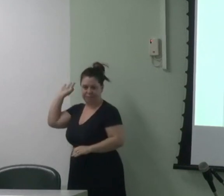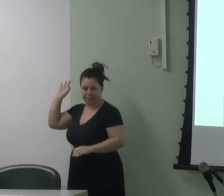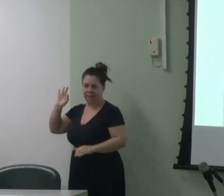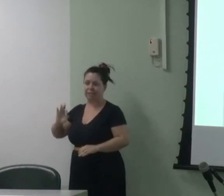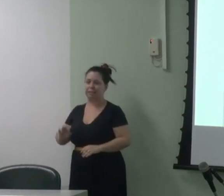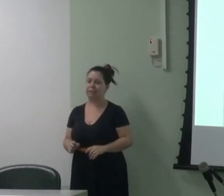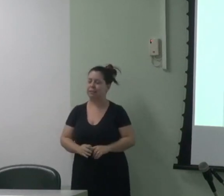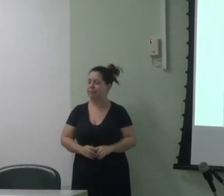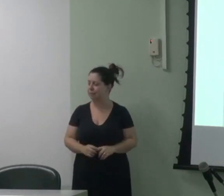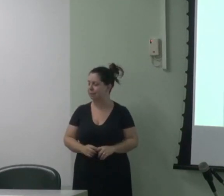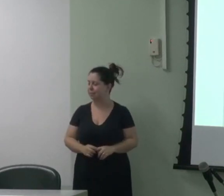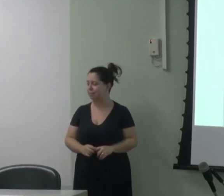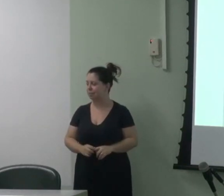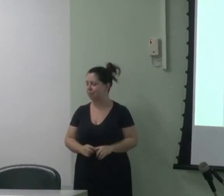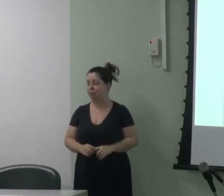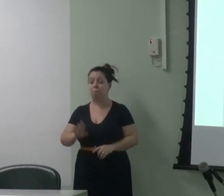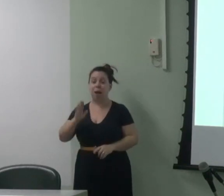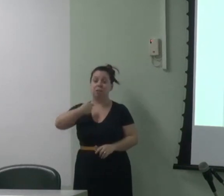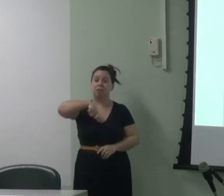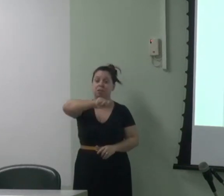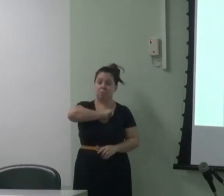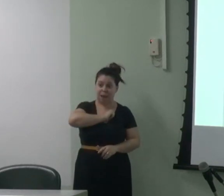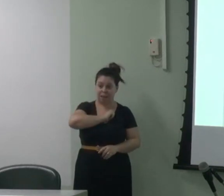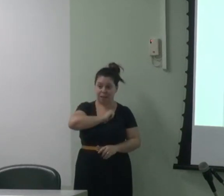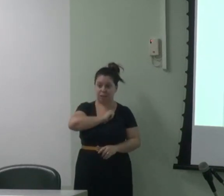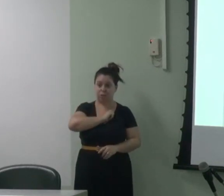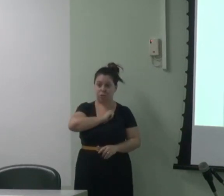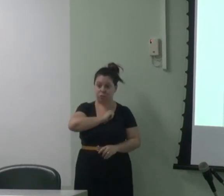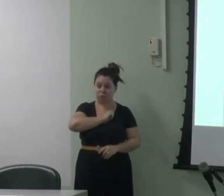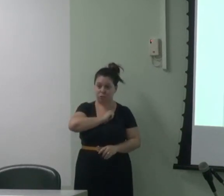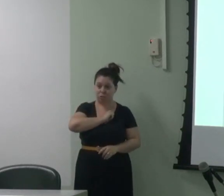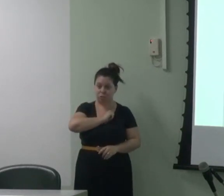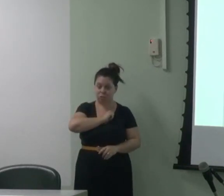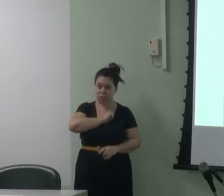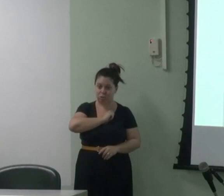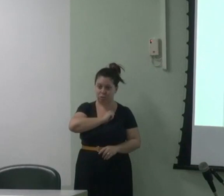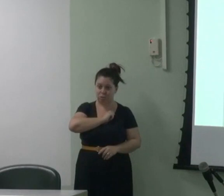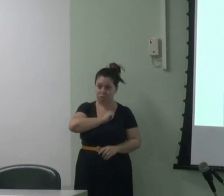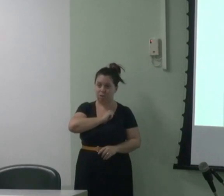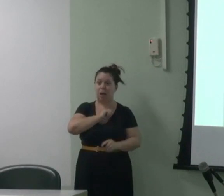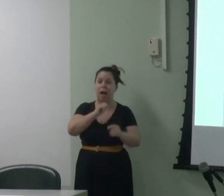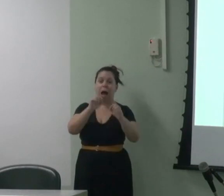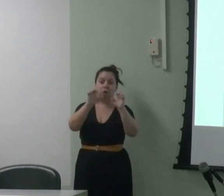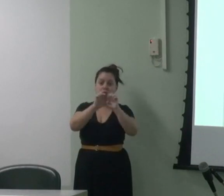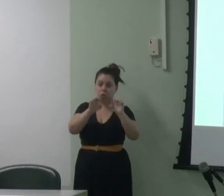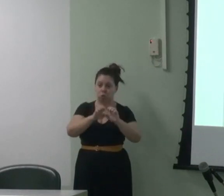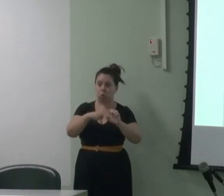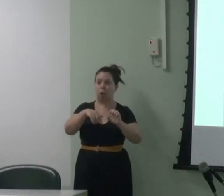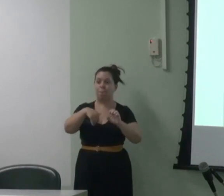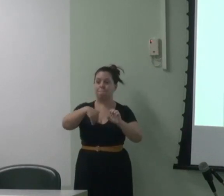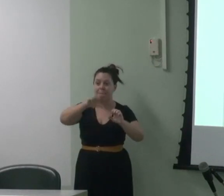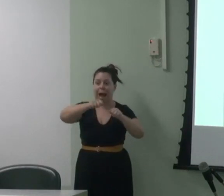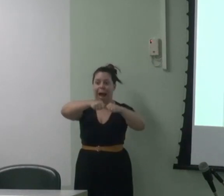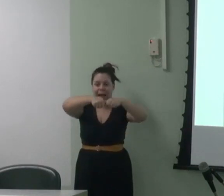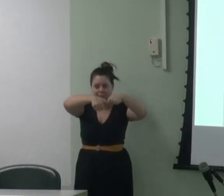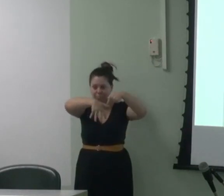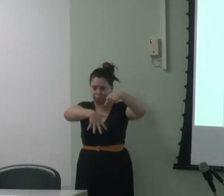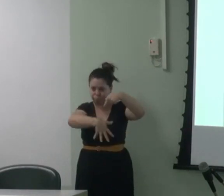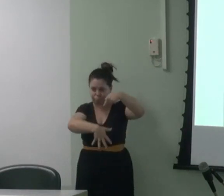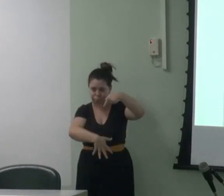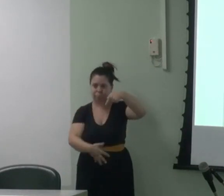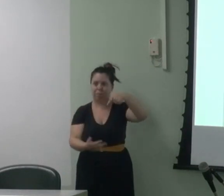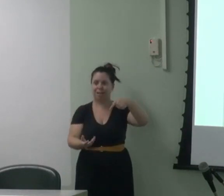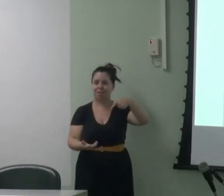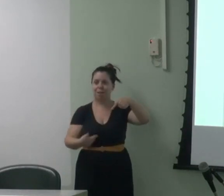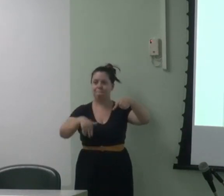But for Spanish, this derinet es, the structure is richer, and we can see that we have a